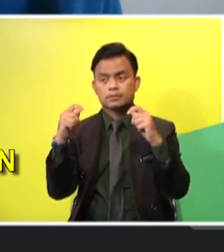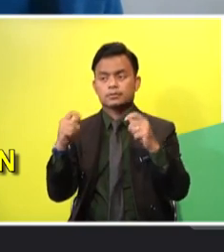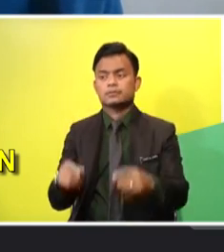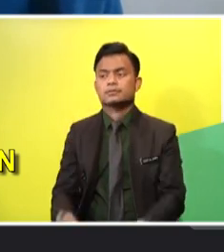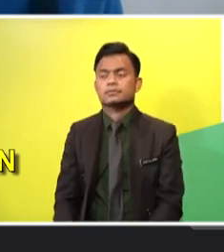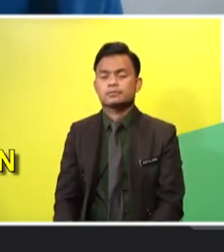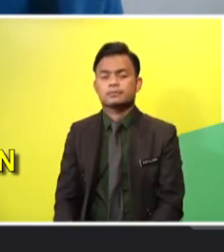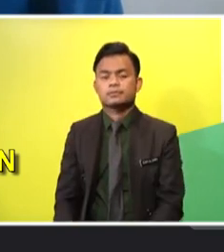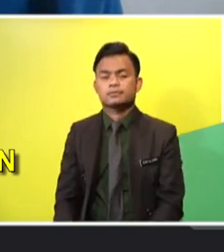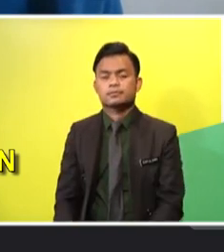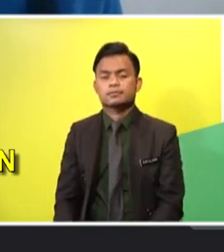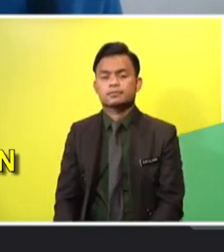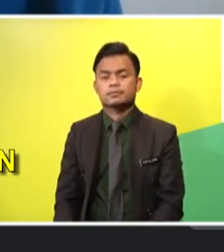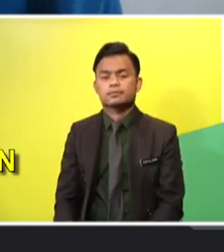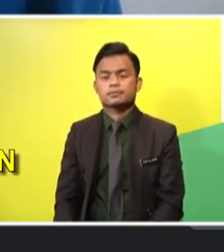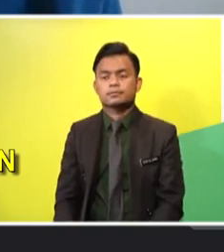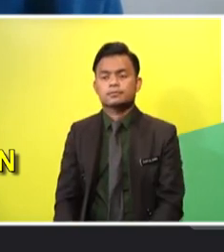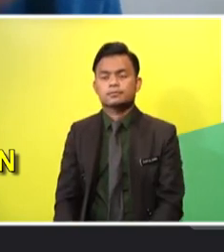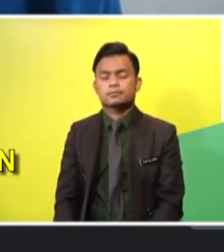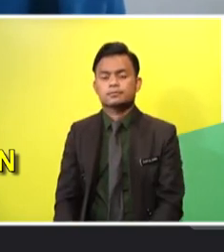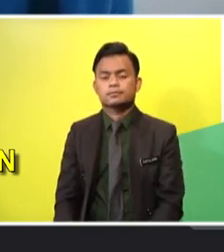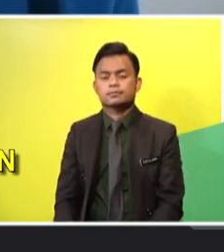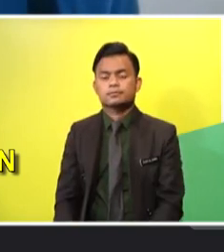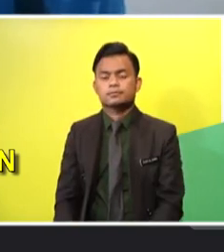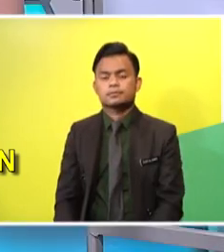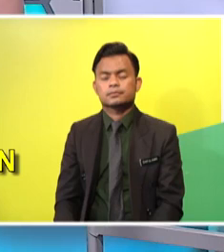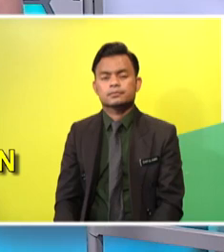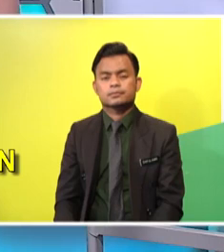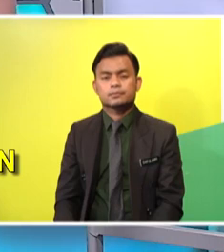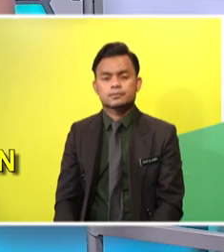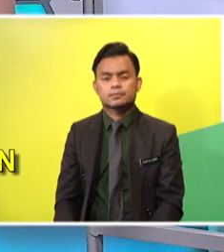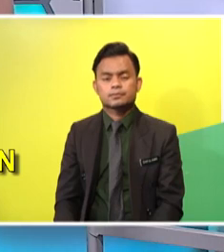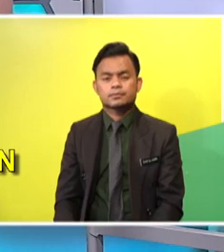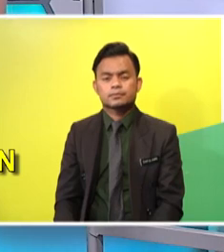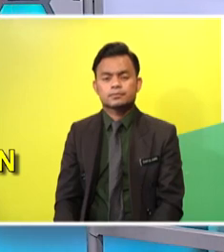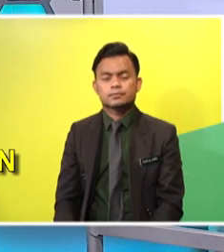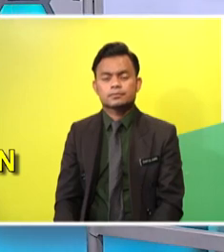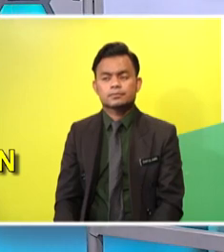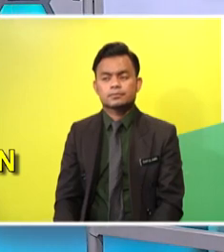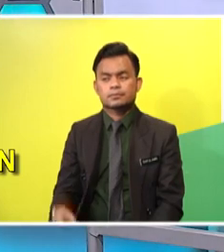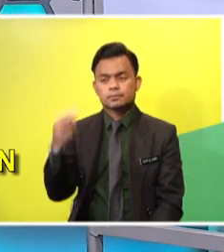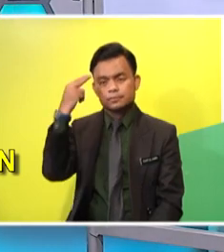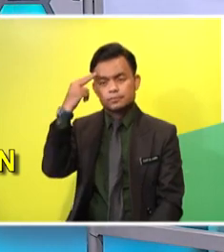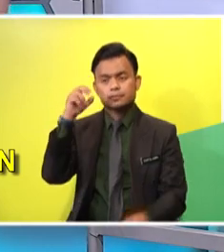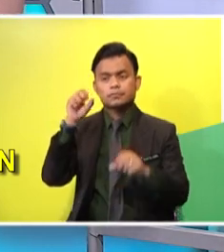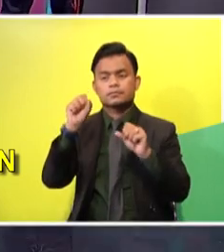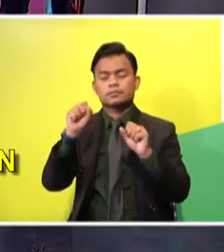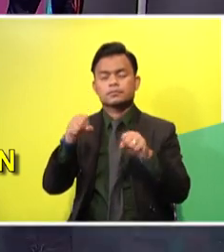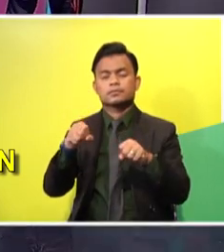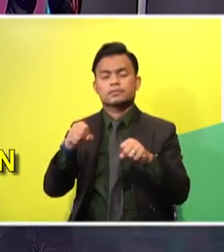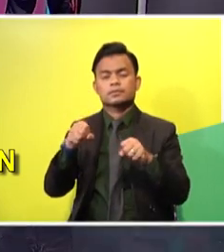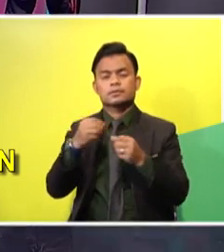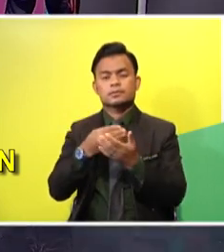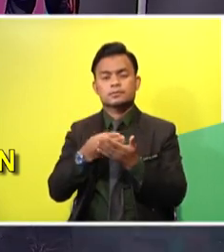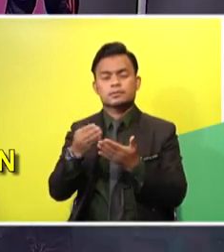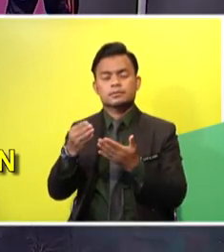Okay. Never mind. Okay. Okay, Hanif, can you give Ping Ping another star? Ping Ping is